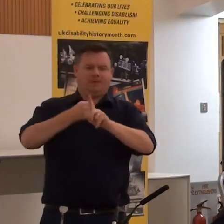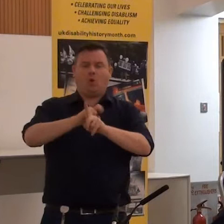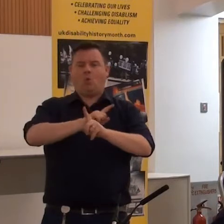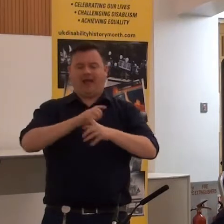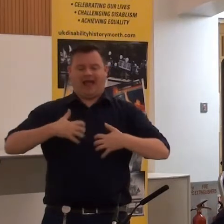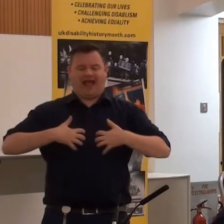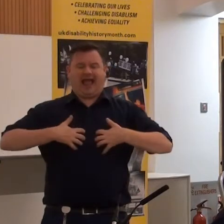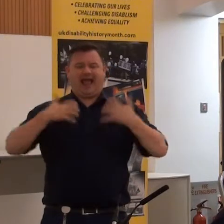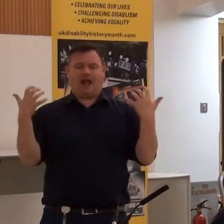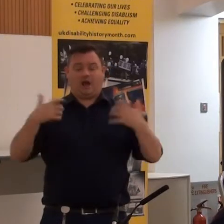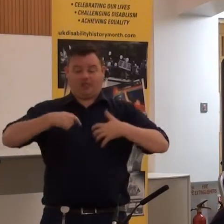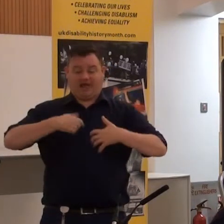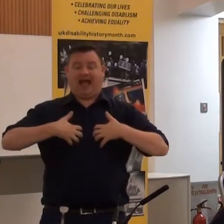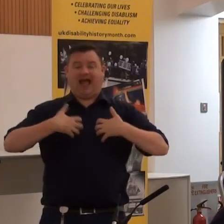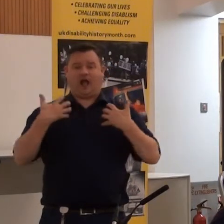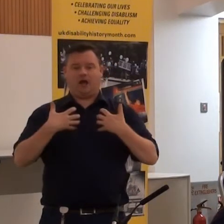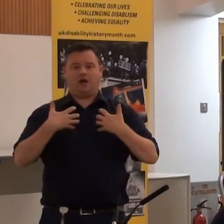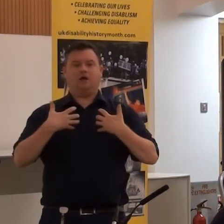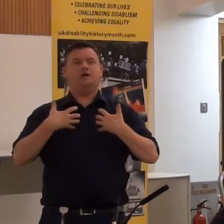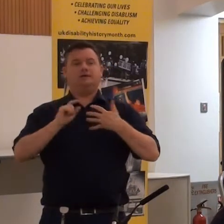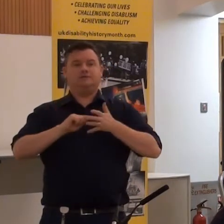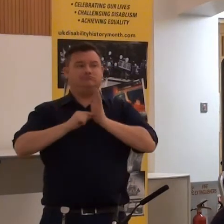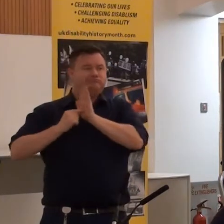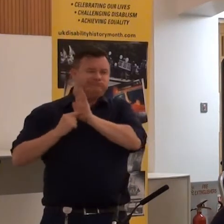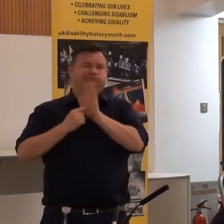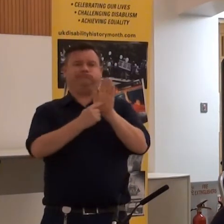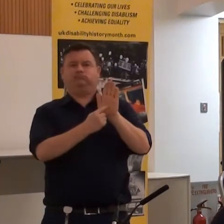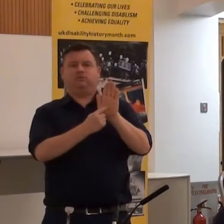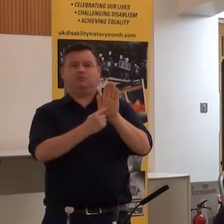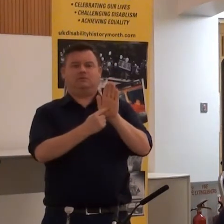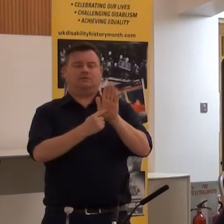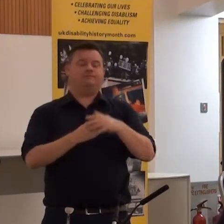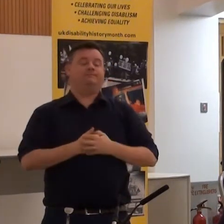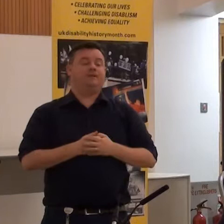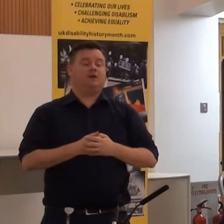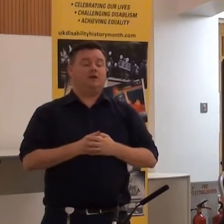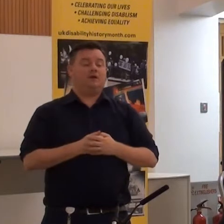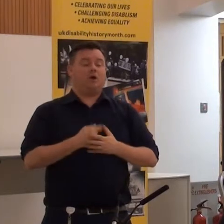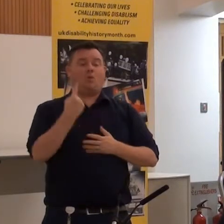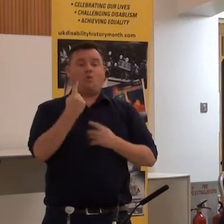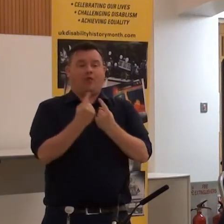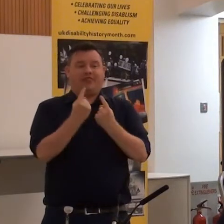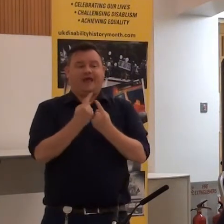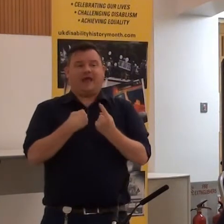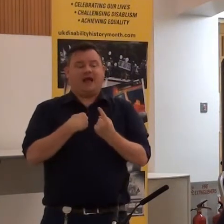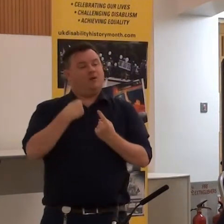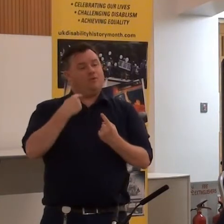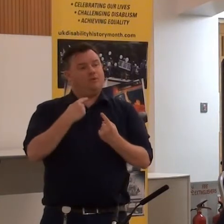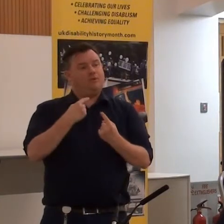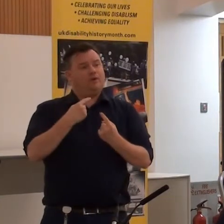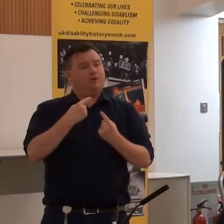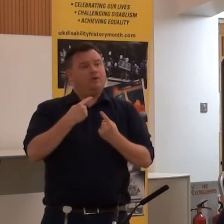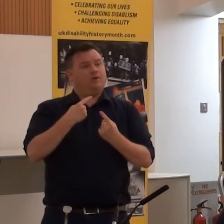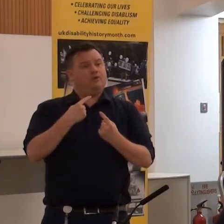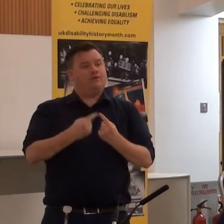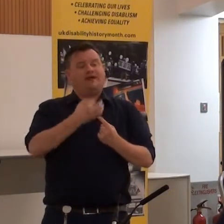there, and that anger needed to be captured, but it also needed to be made collective. Because one of the things that I think we've lost